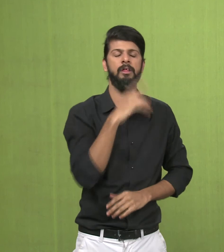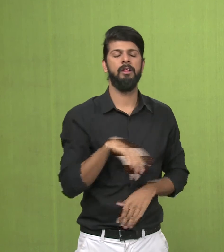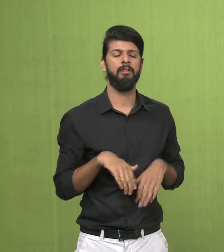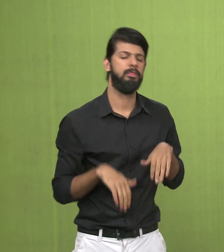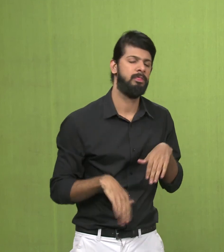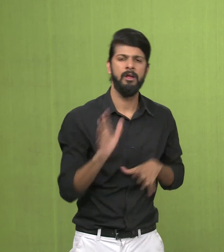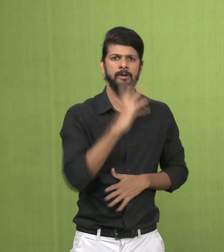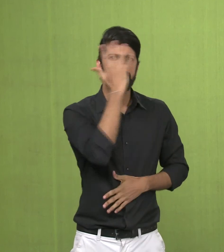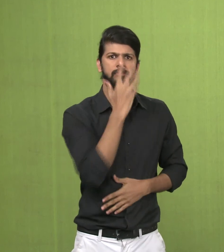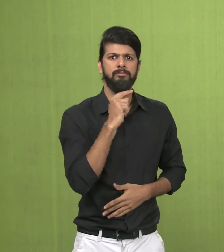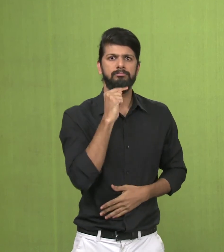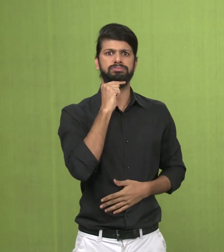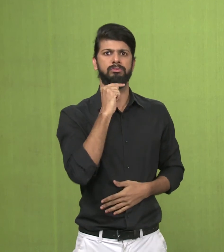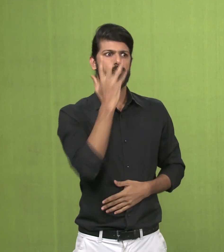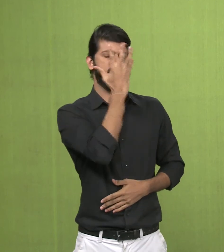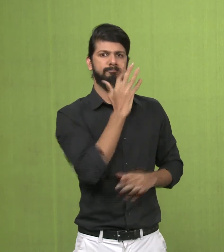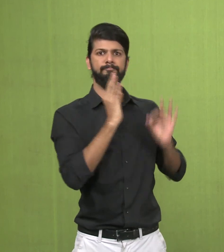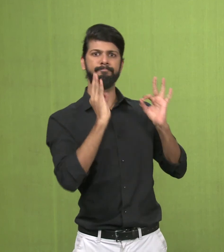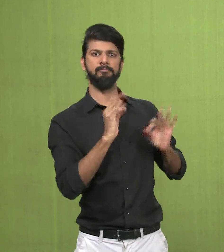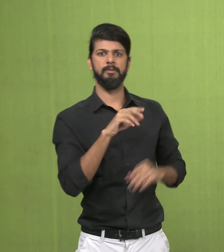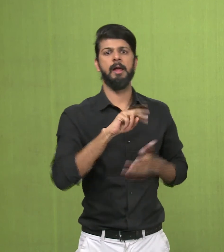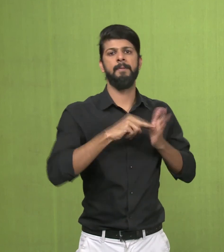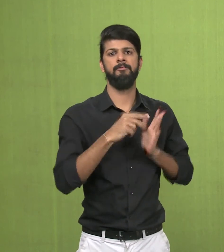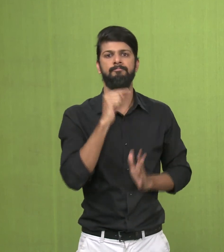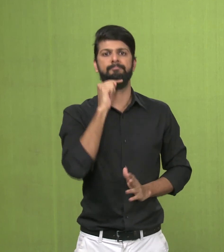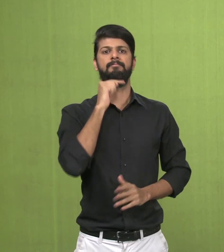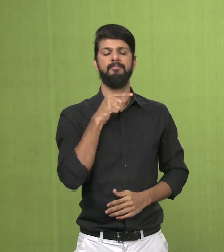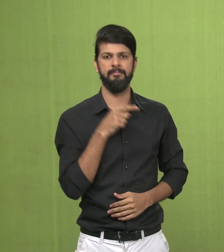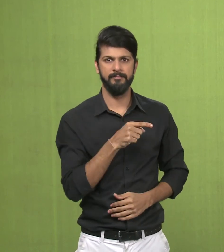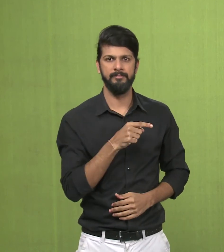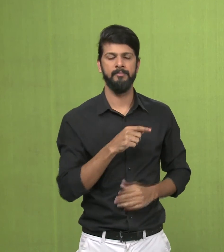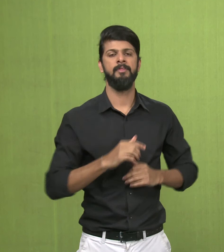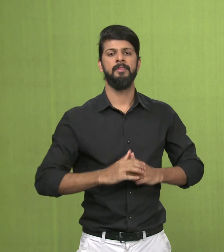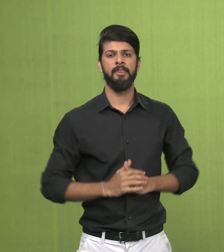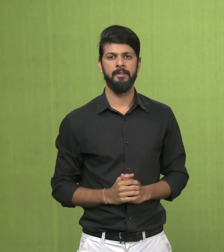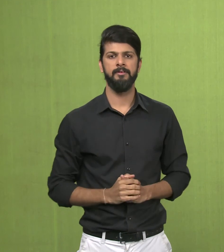Even in the sculptures, you would see that the personality is dignified.